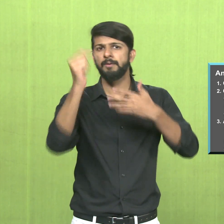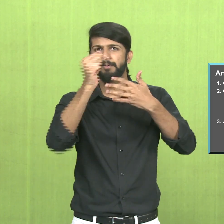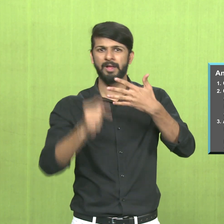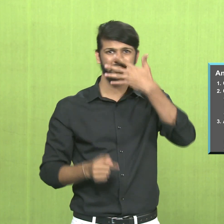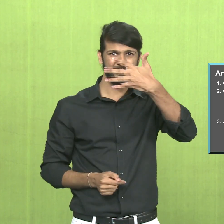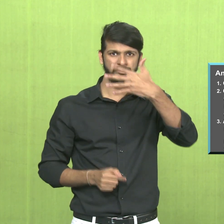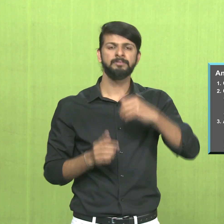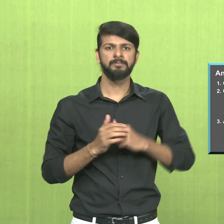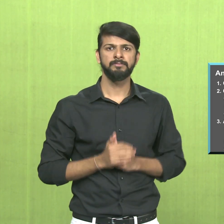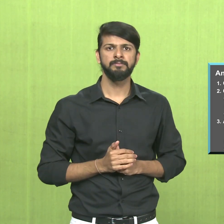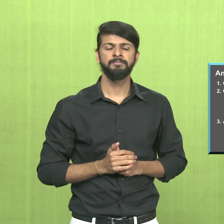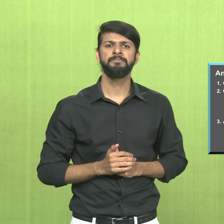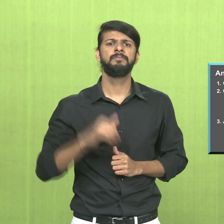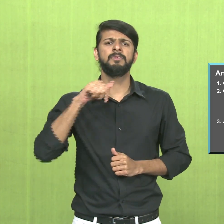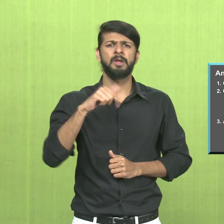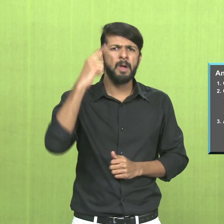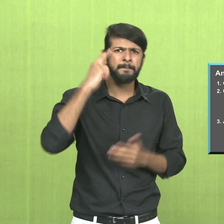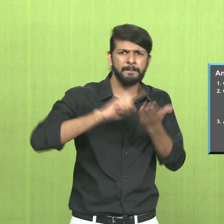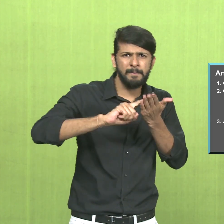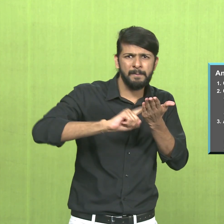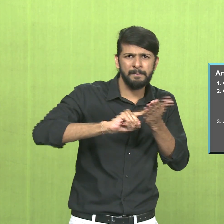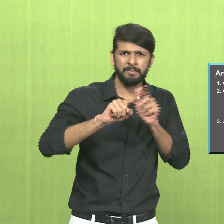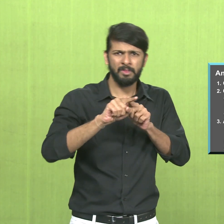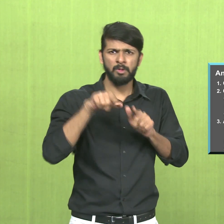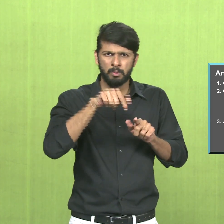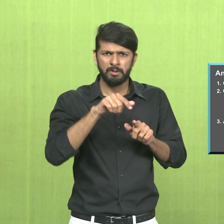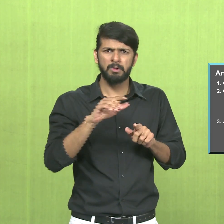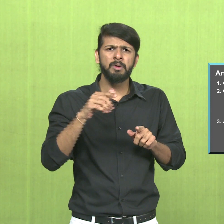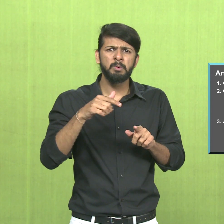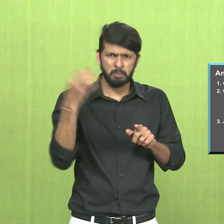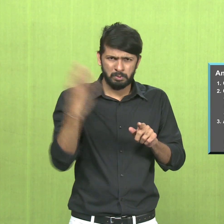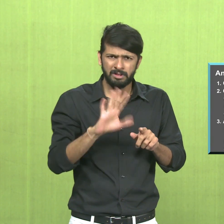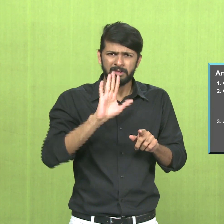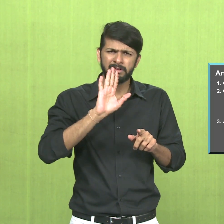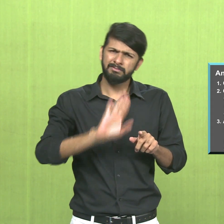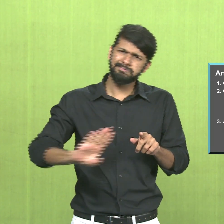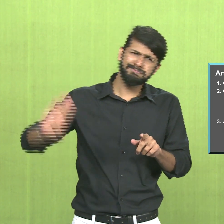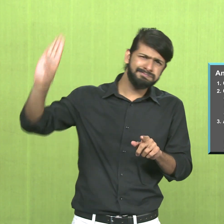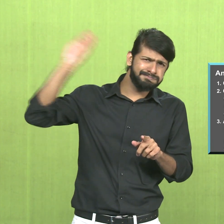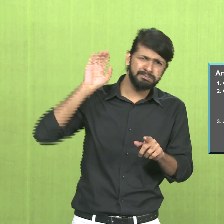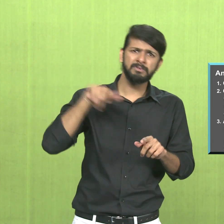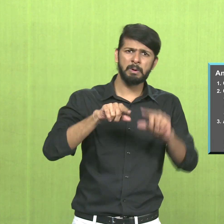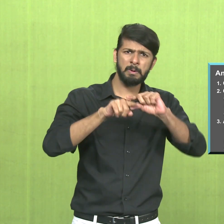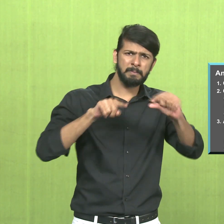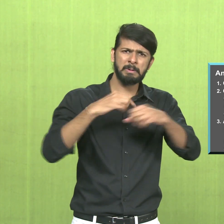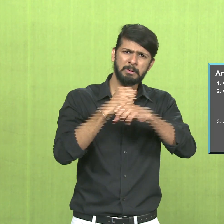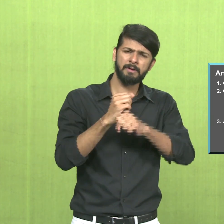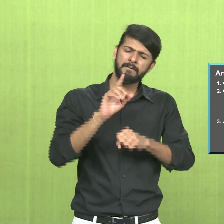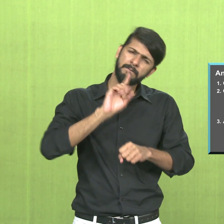Answer number 3, the 5 points about charcoal stick. Charcoal sticks are an ancient